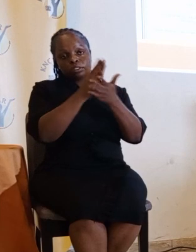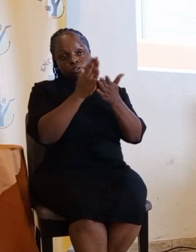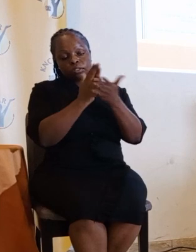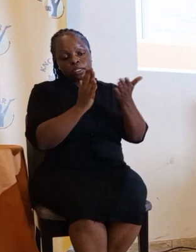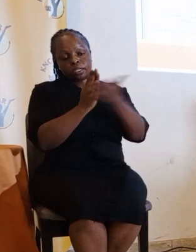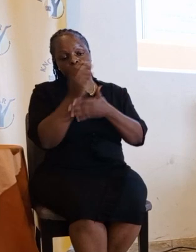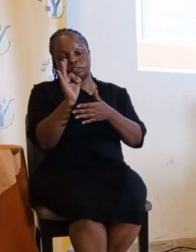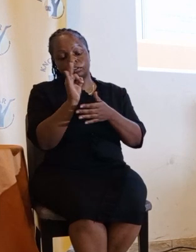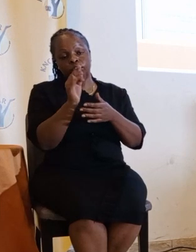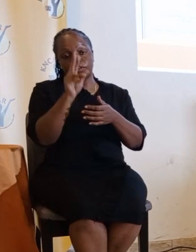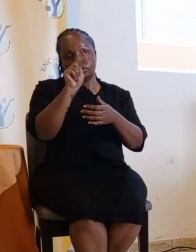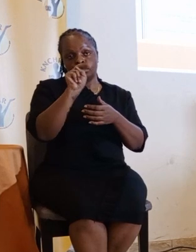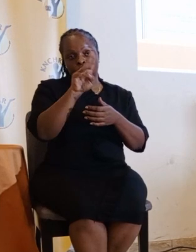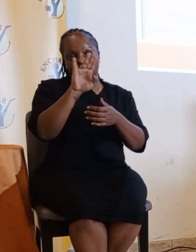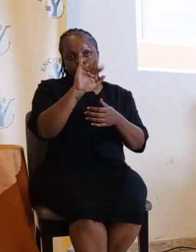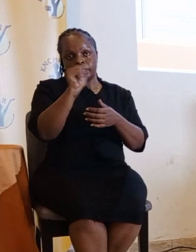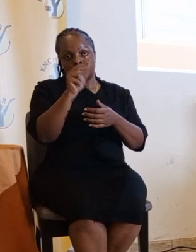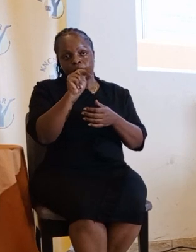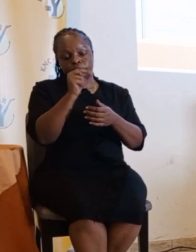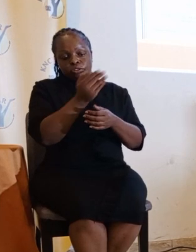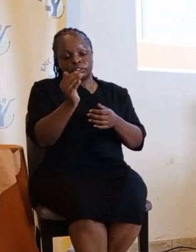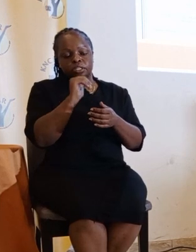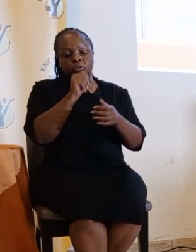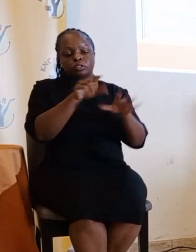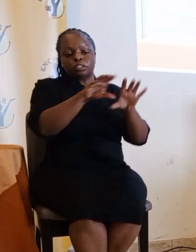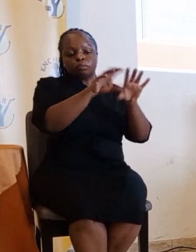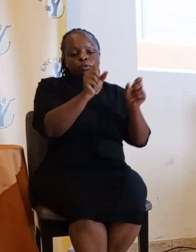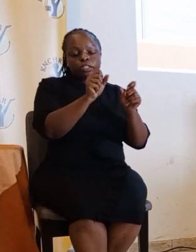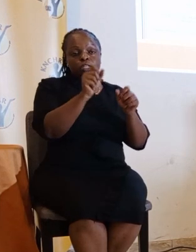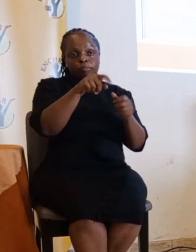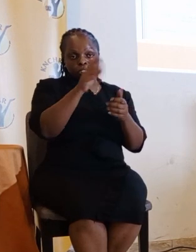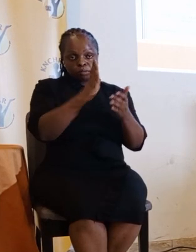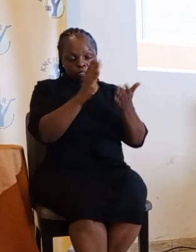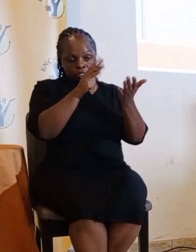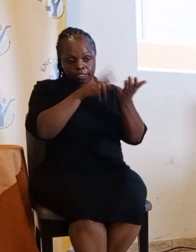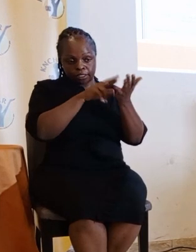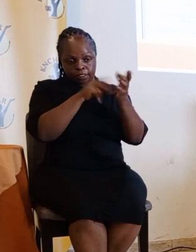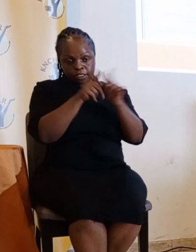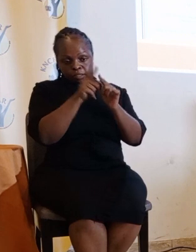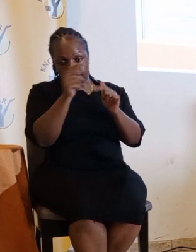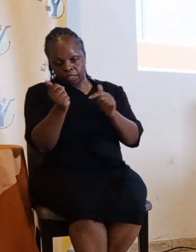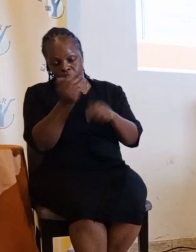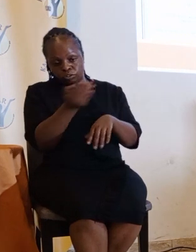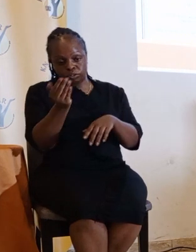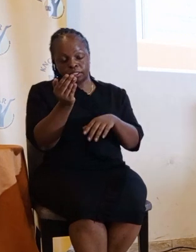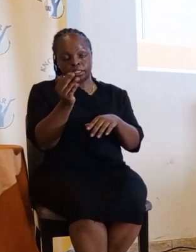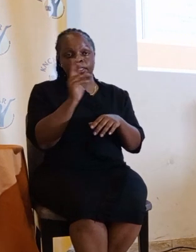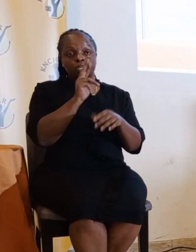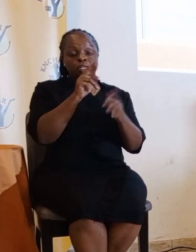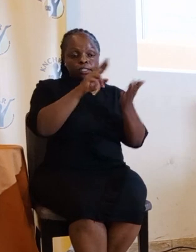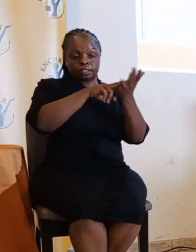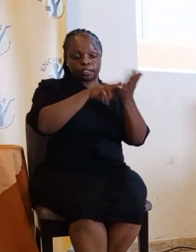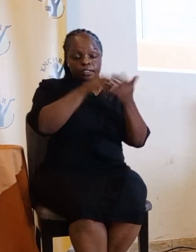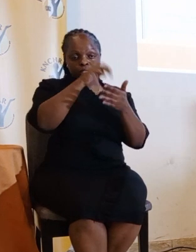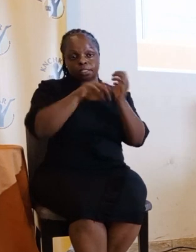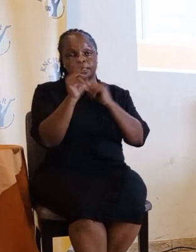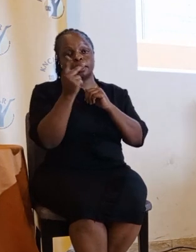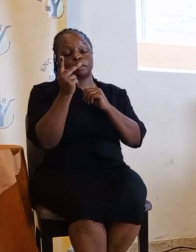rights of Nubian children are not violated. They should be registered like all other children are registered in